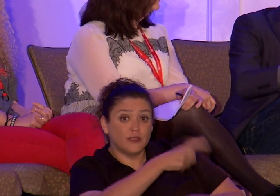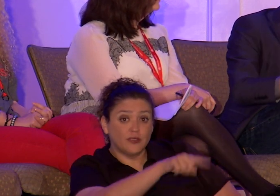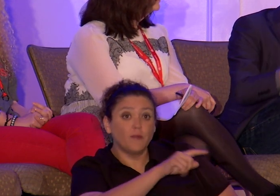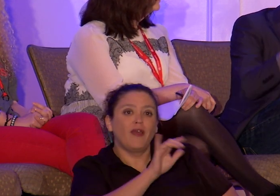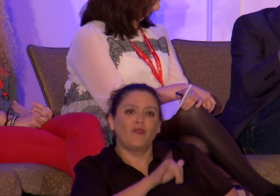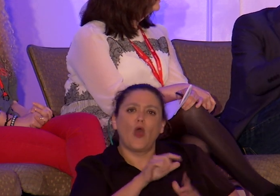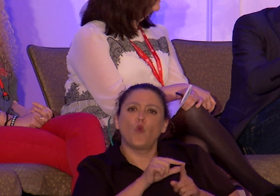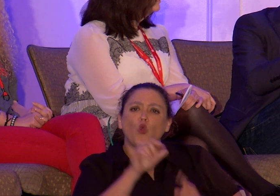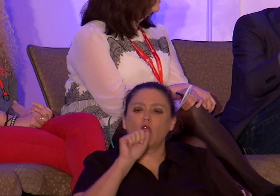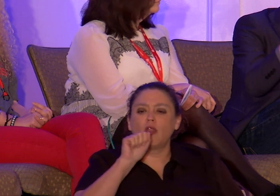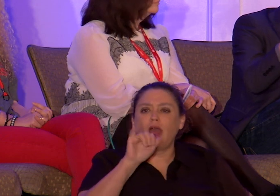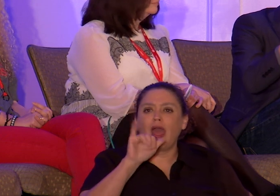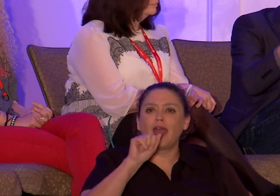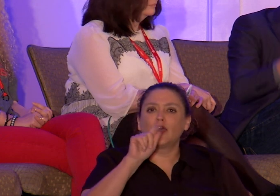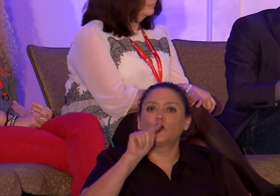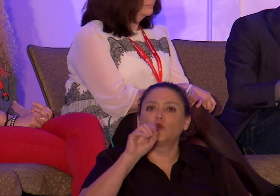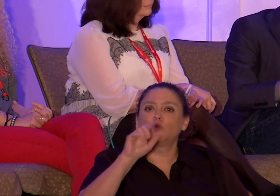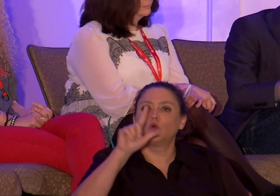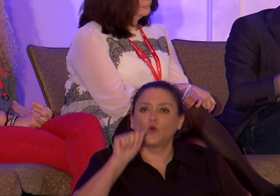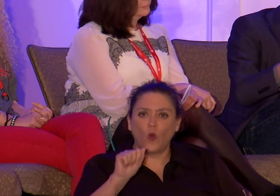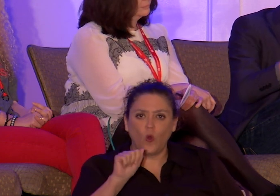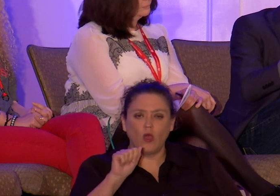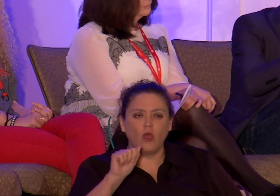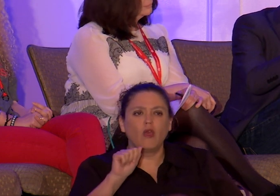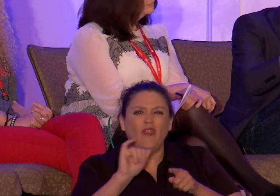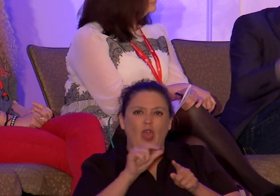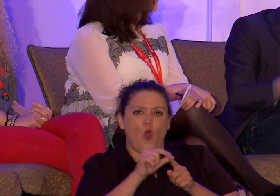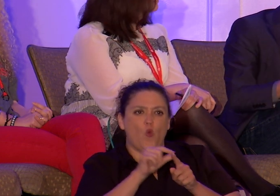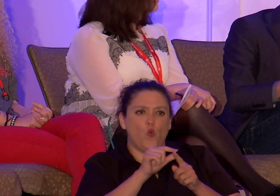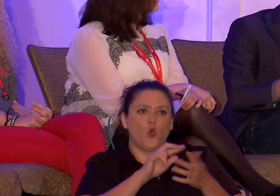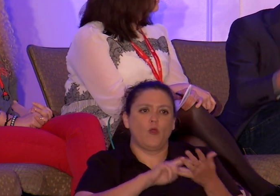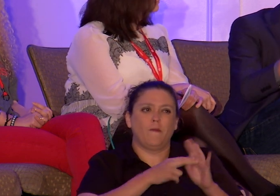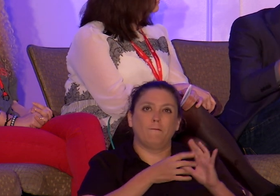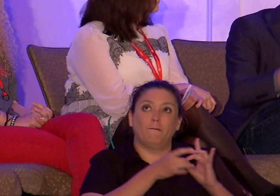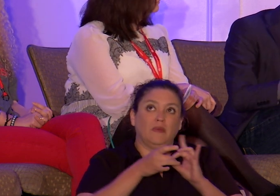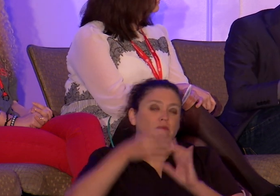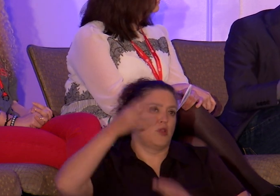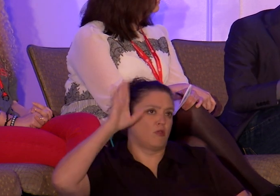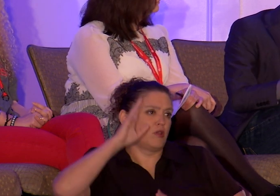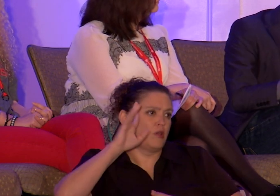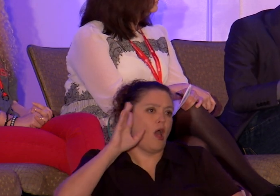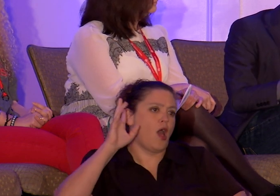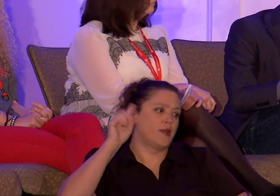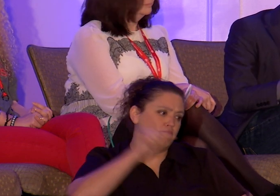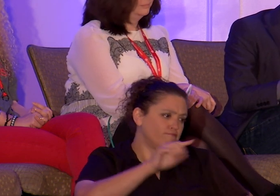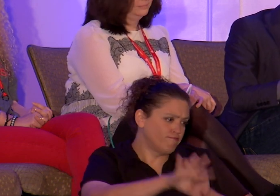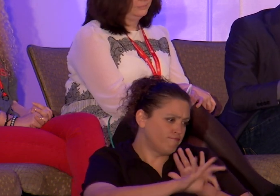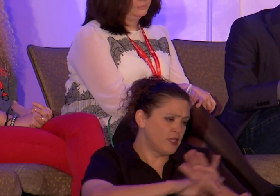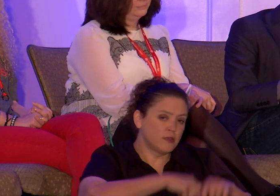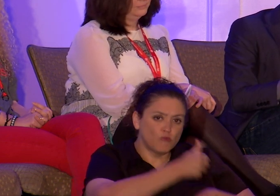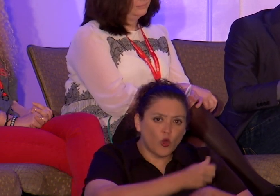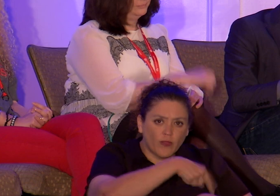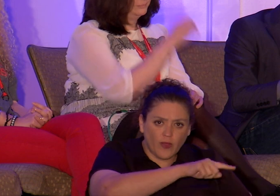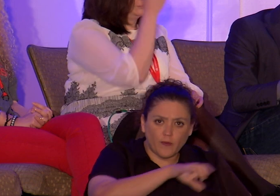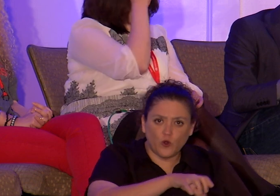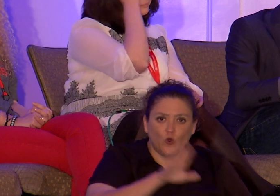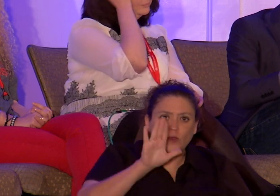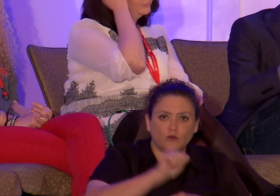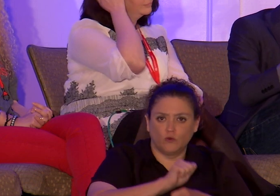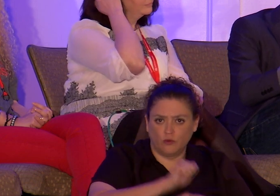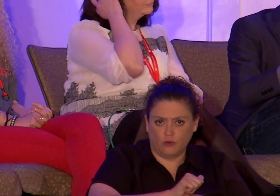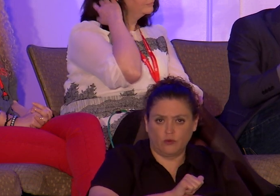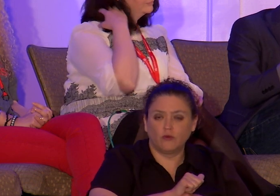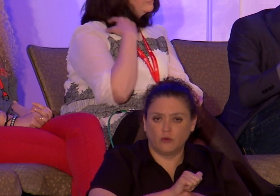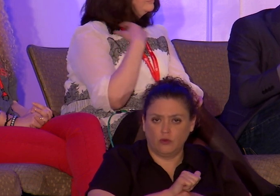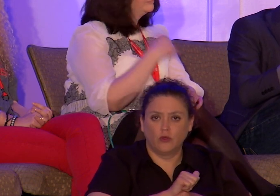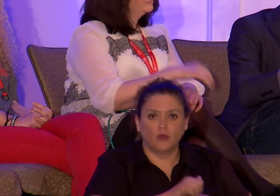comes from the hidden imam who are supposedly appointed them to do the job for him. And so that